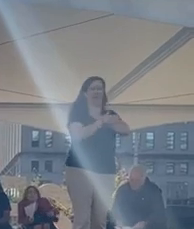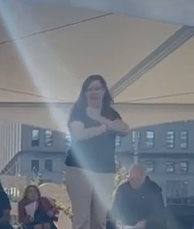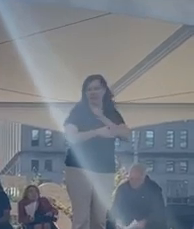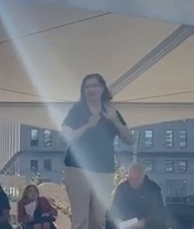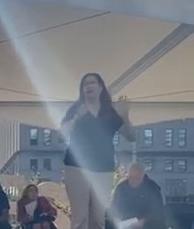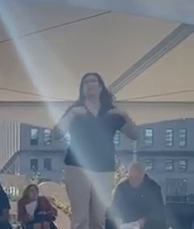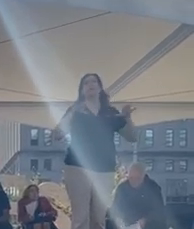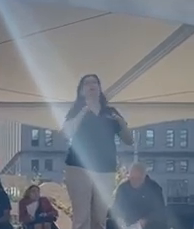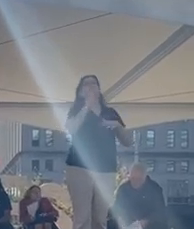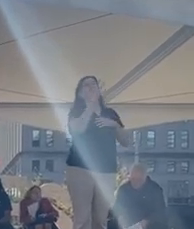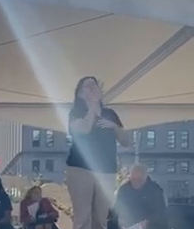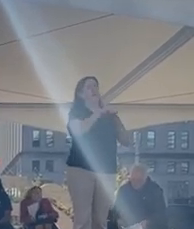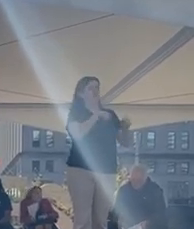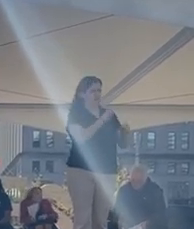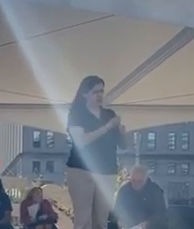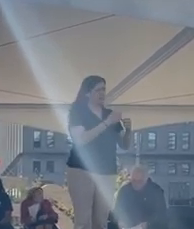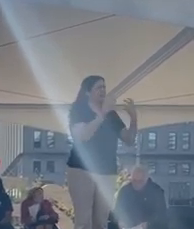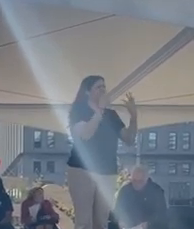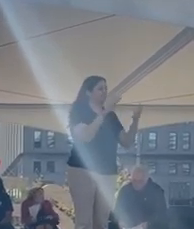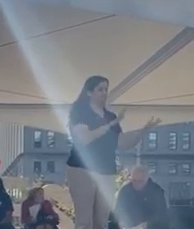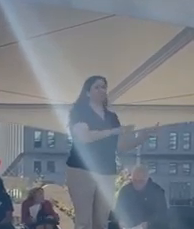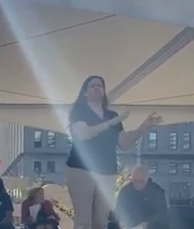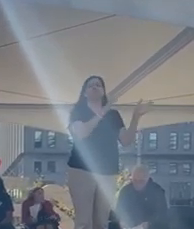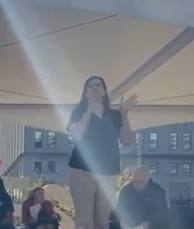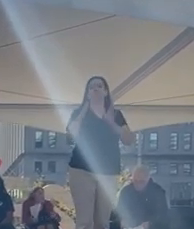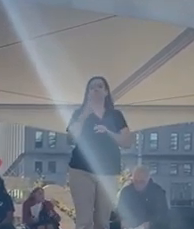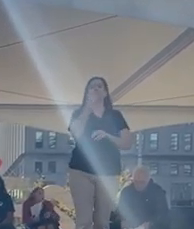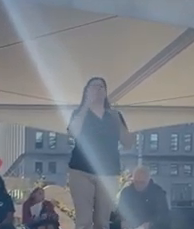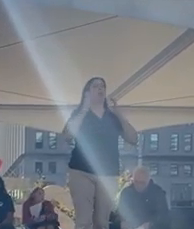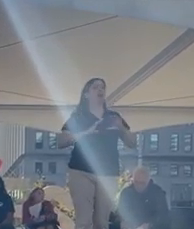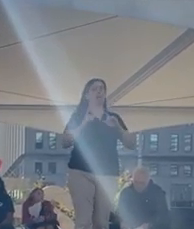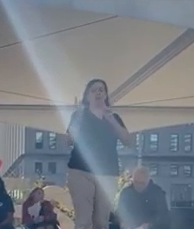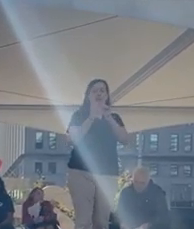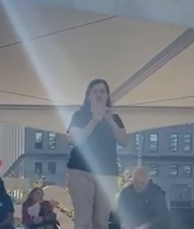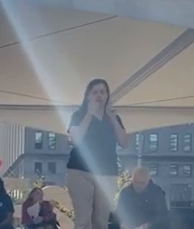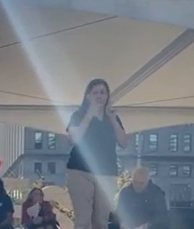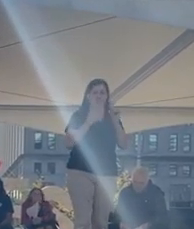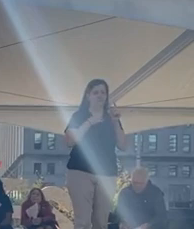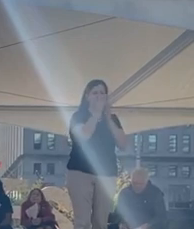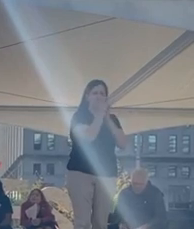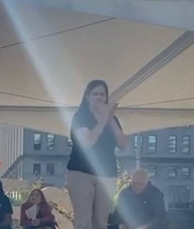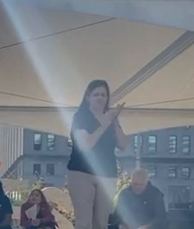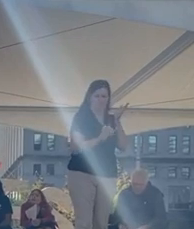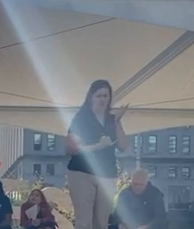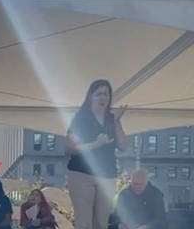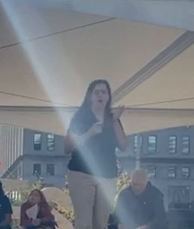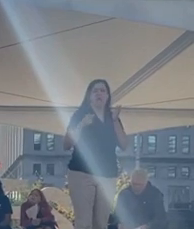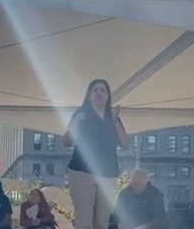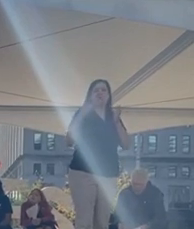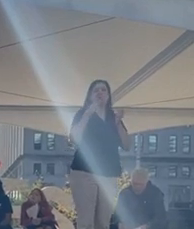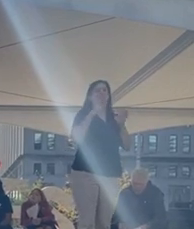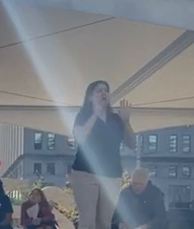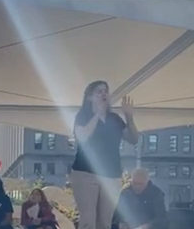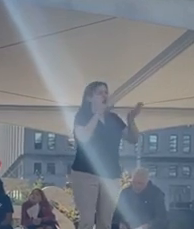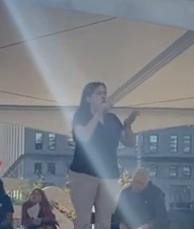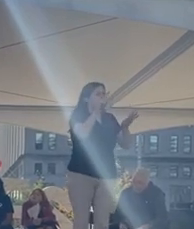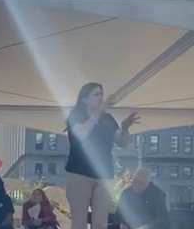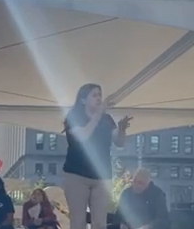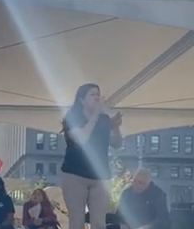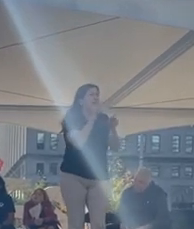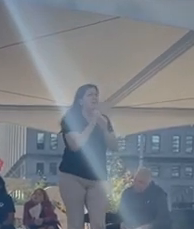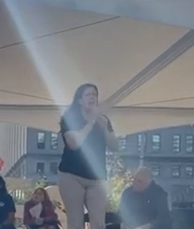And I did that for about 5 years. And then a client came up and saw my art and said, you know, you should get in